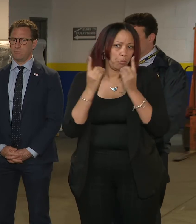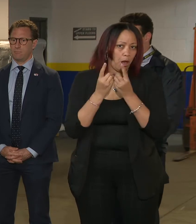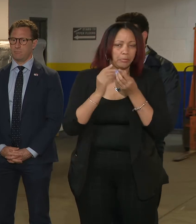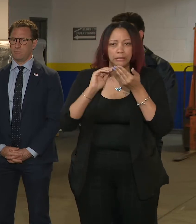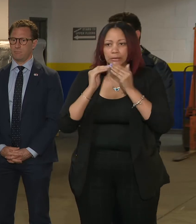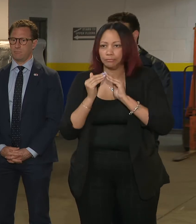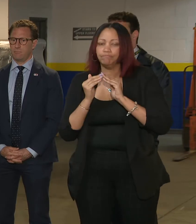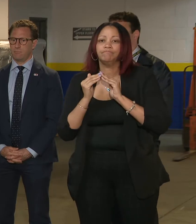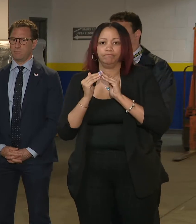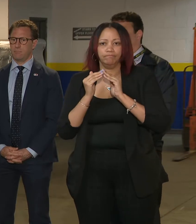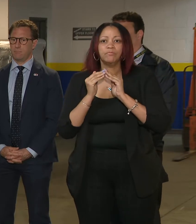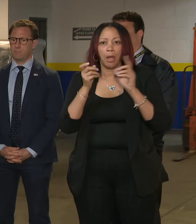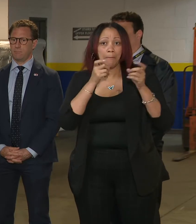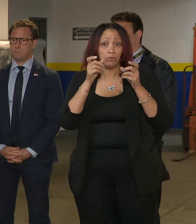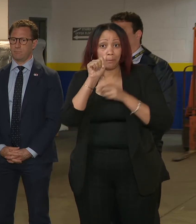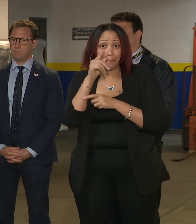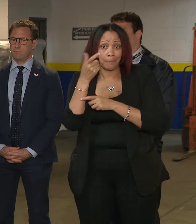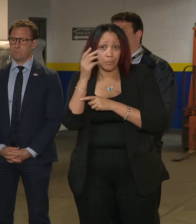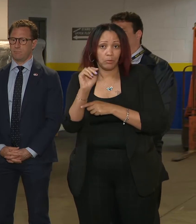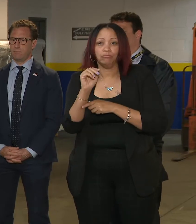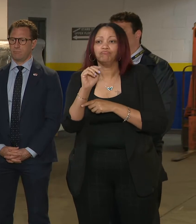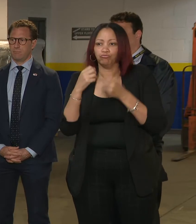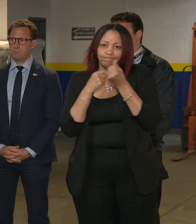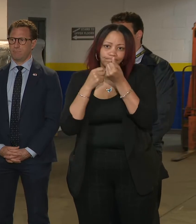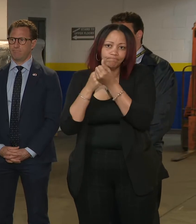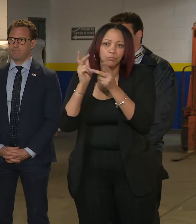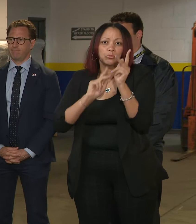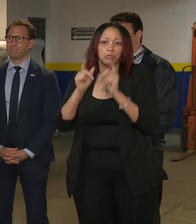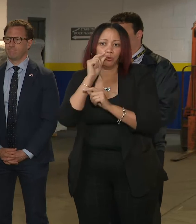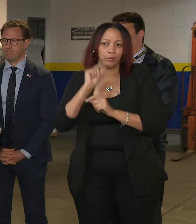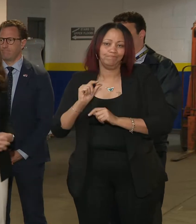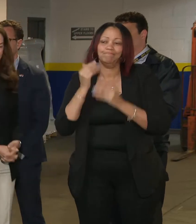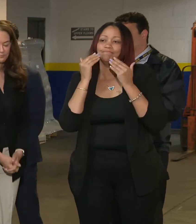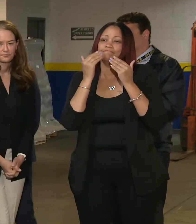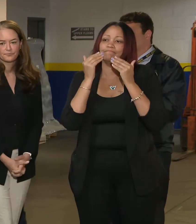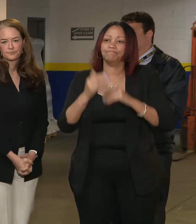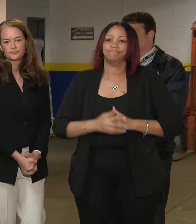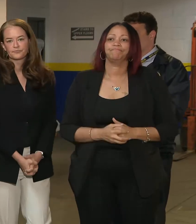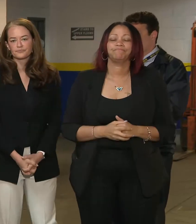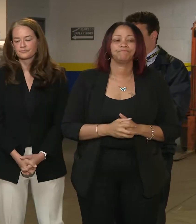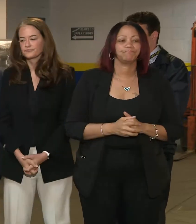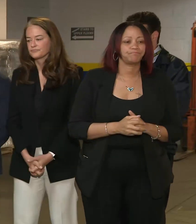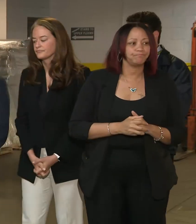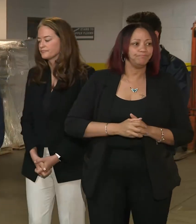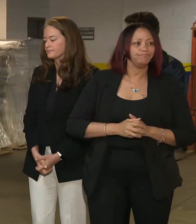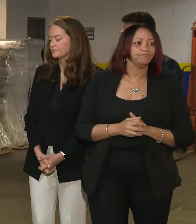a city, as an administration. We stand with the people of Ukraine. Thank you.